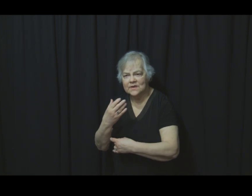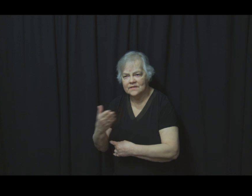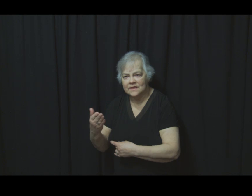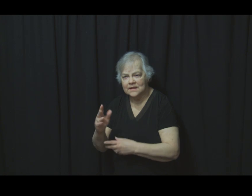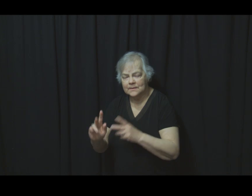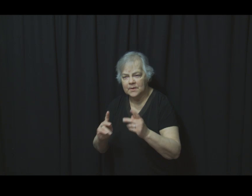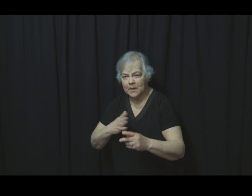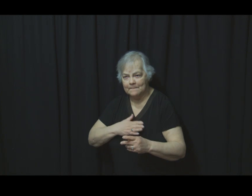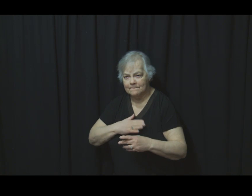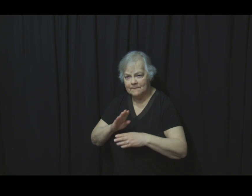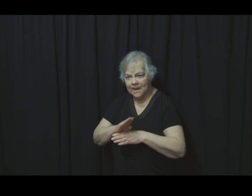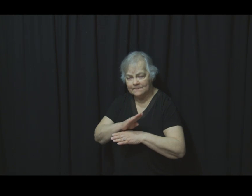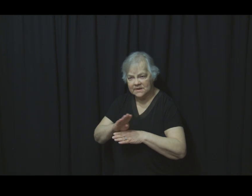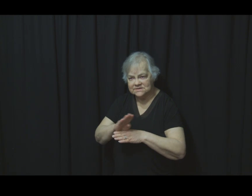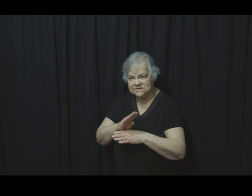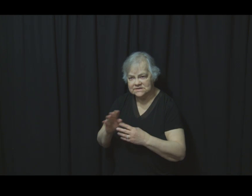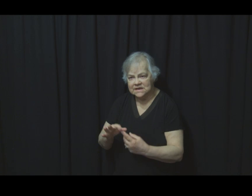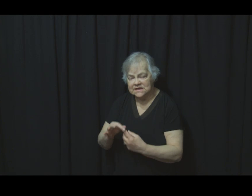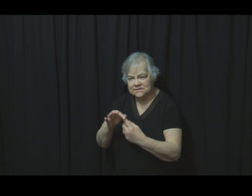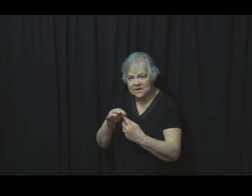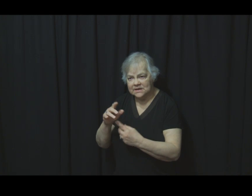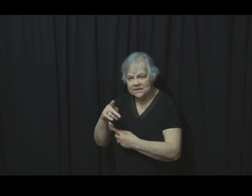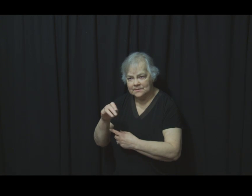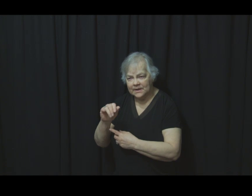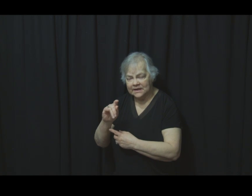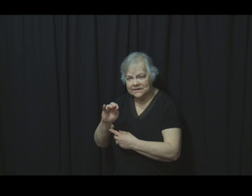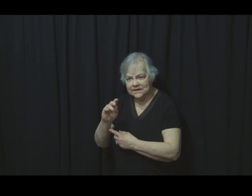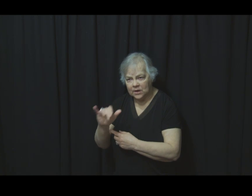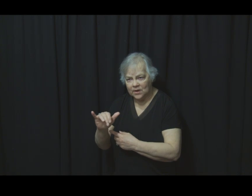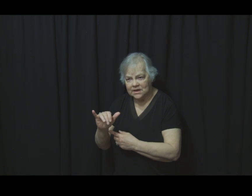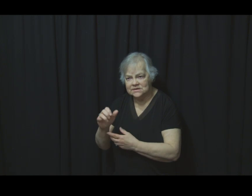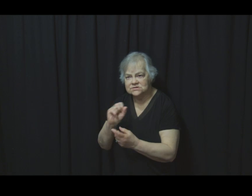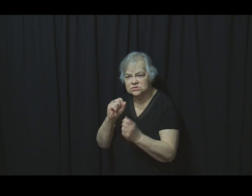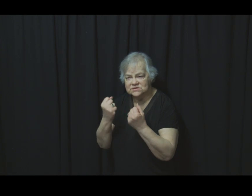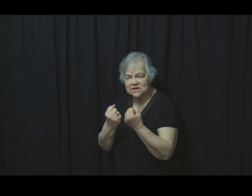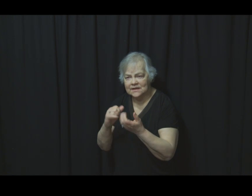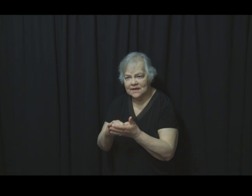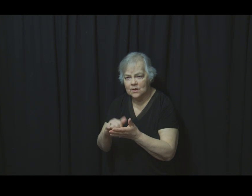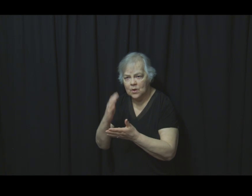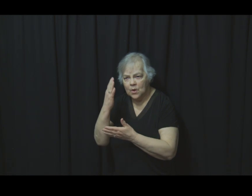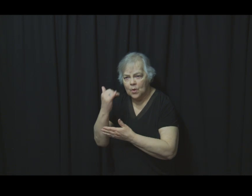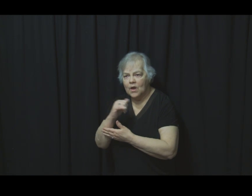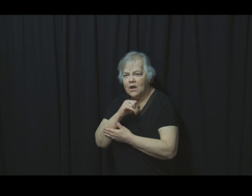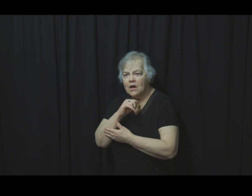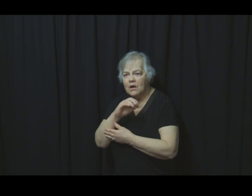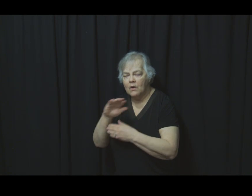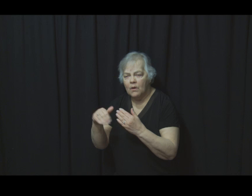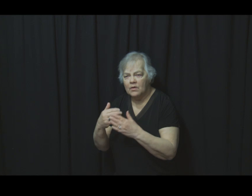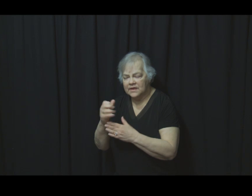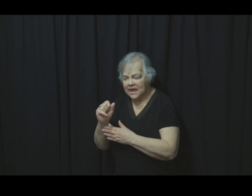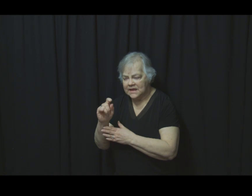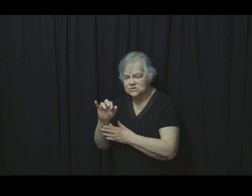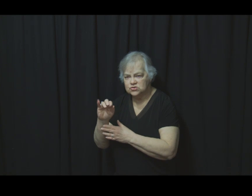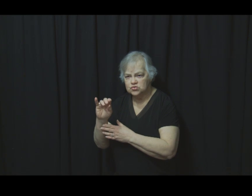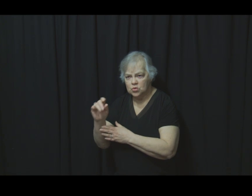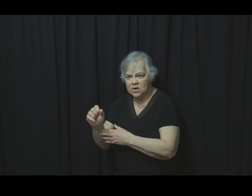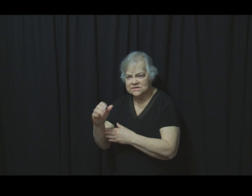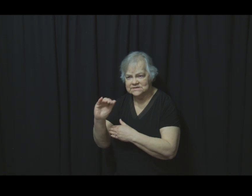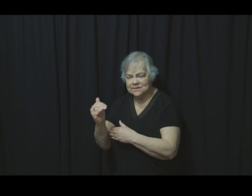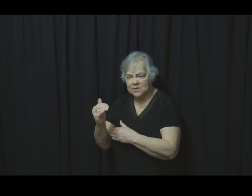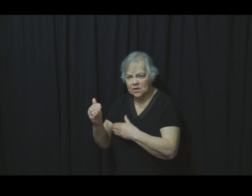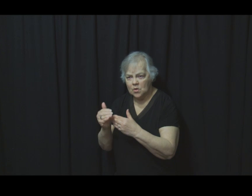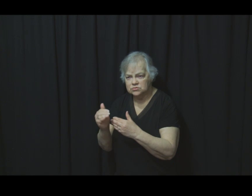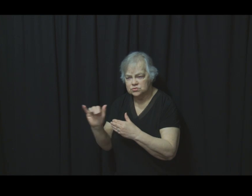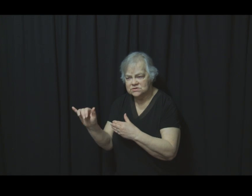my business, especially at the Planetary Society, are interested in is why all the asteroids seem to be so close to the same